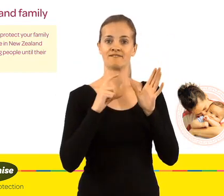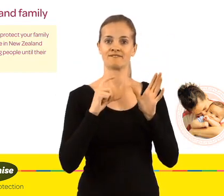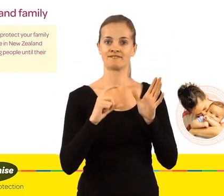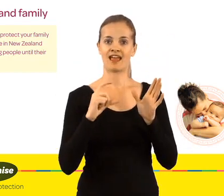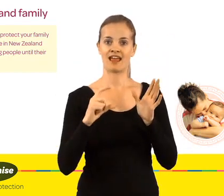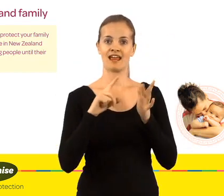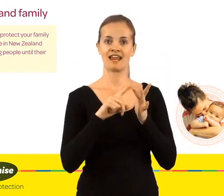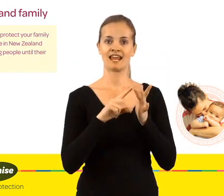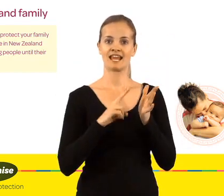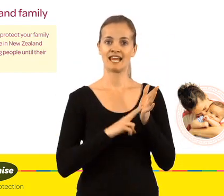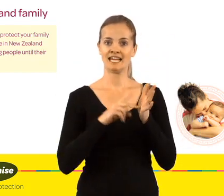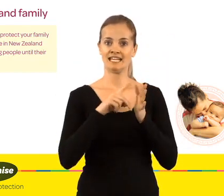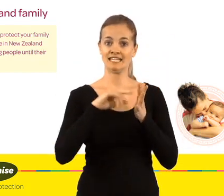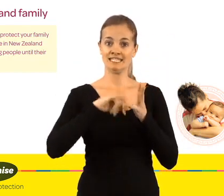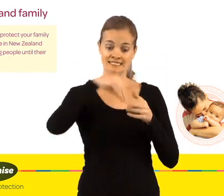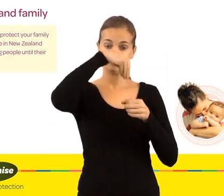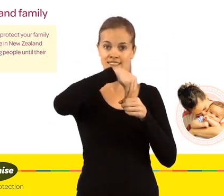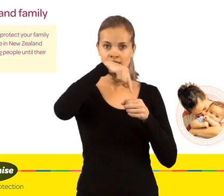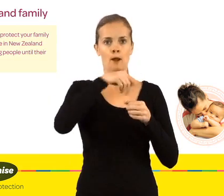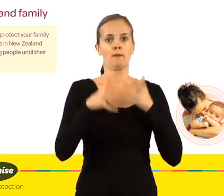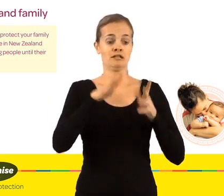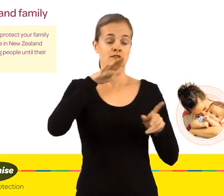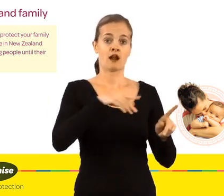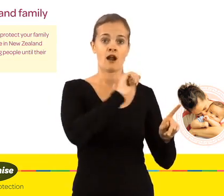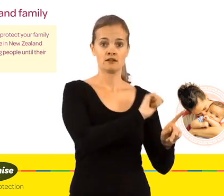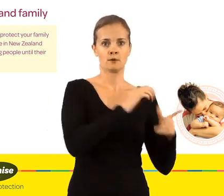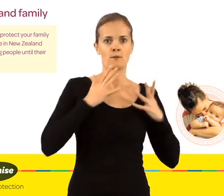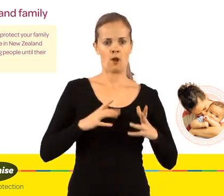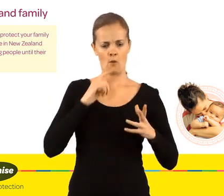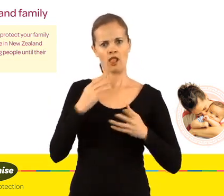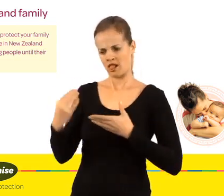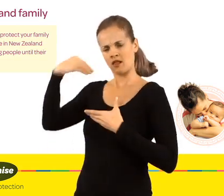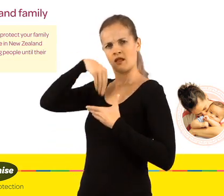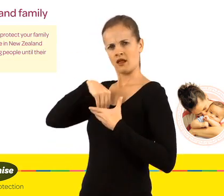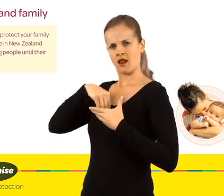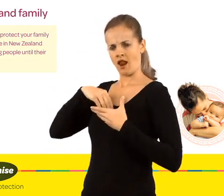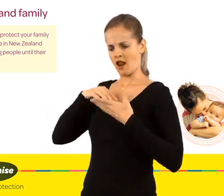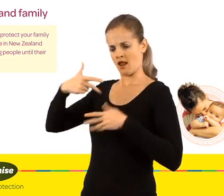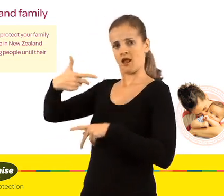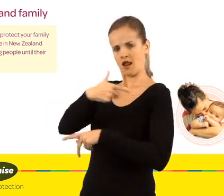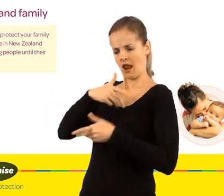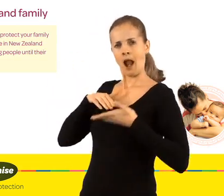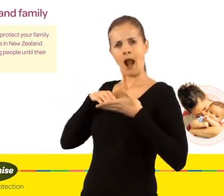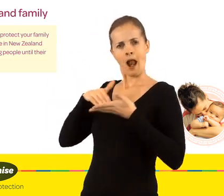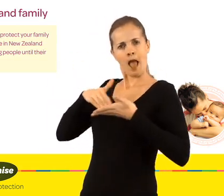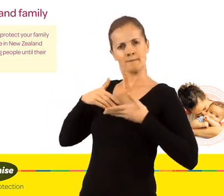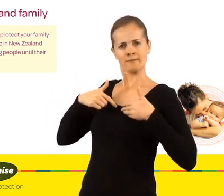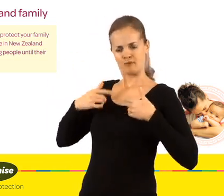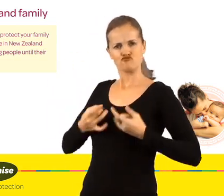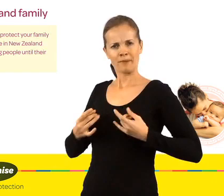Immunisations work by way of administering a vaccine to the child via an injection. The vaccine assists